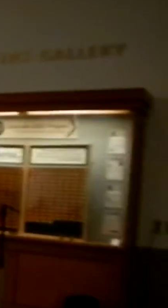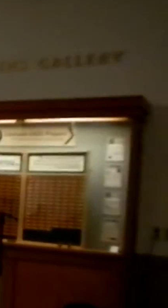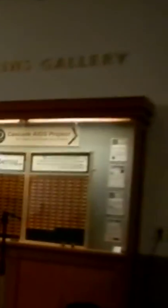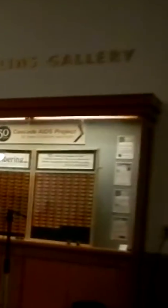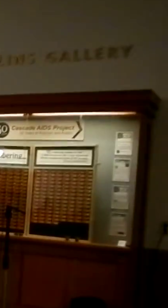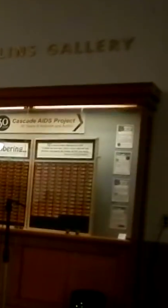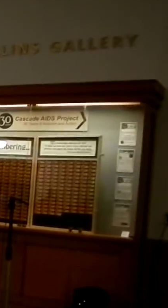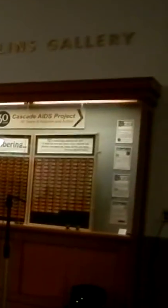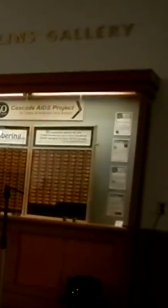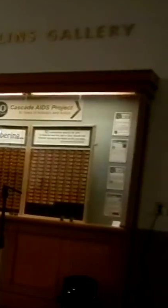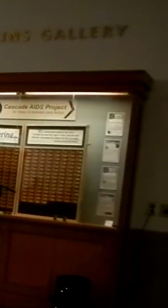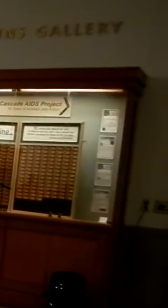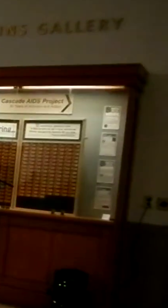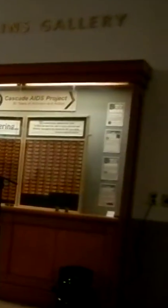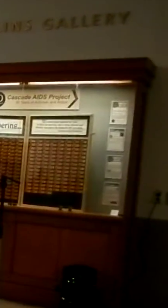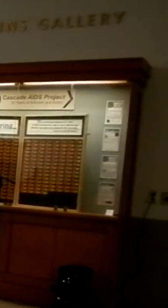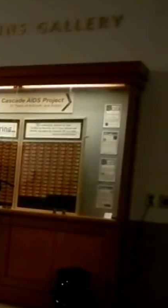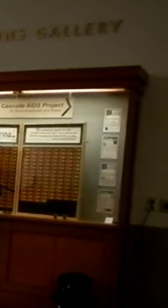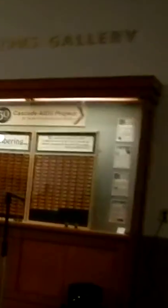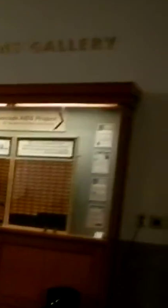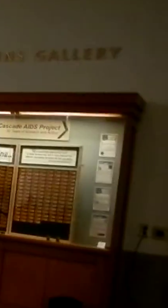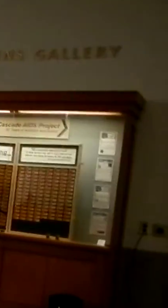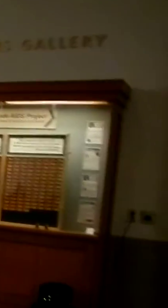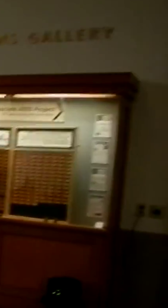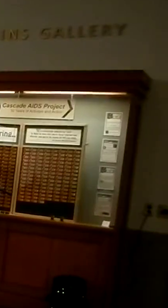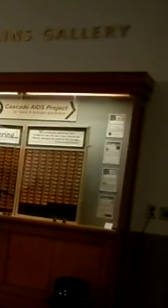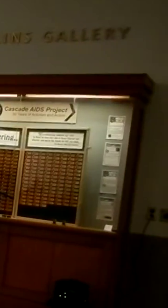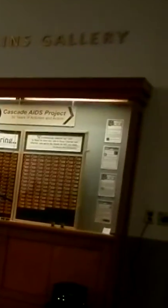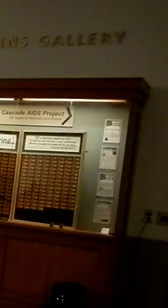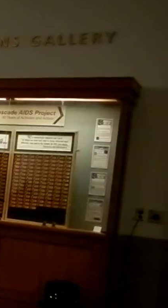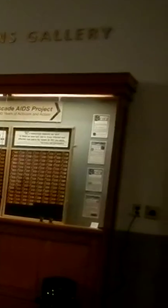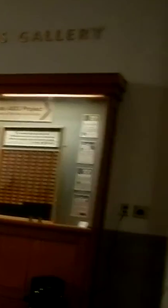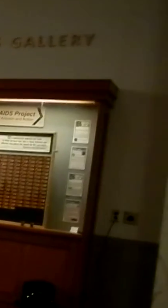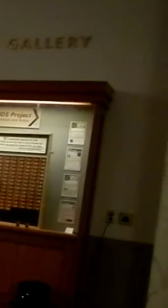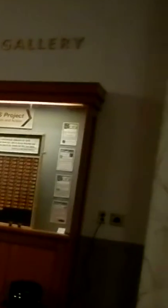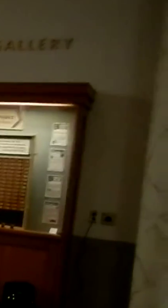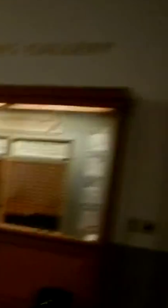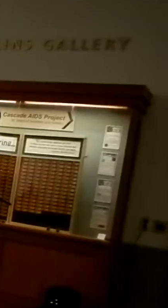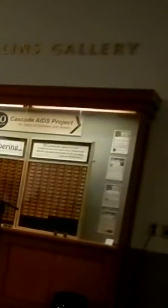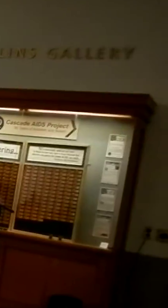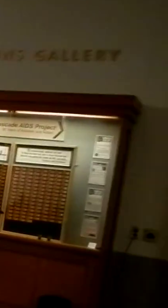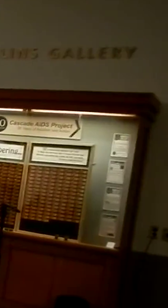Wednesday, December 3rd from 6 to 7:30. And long-term